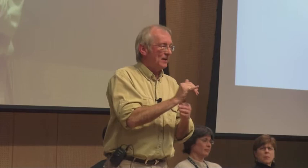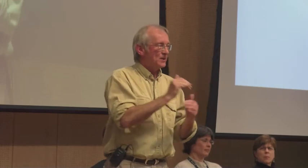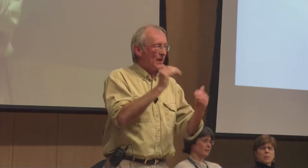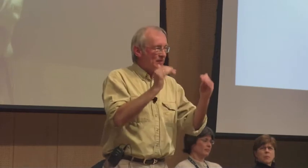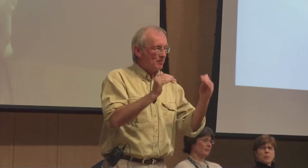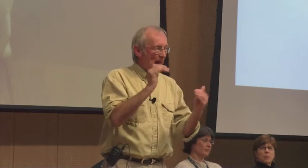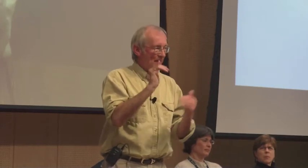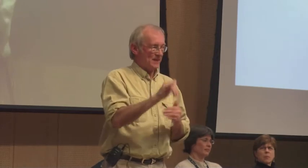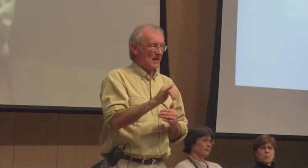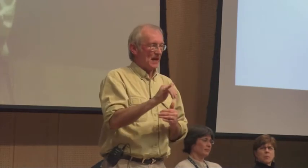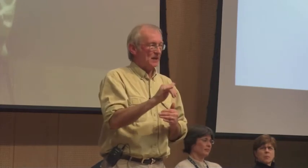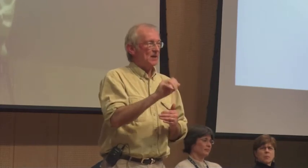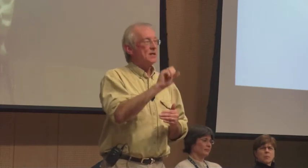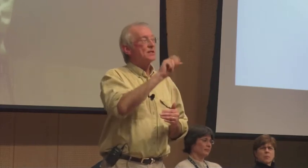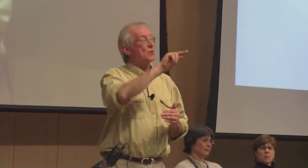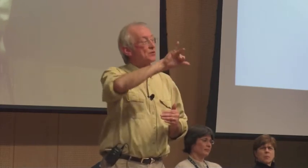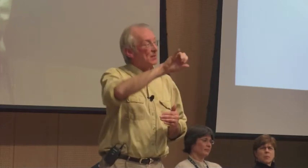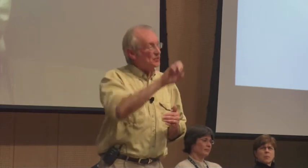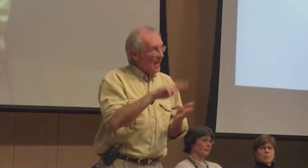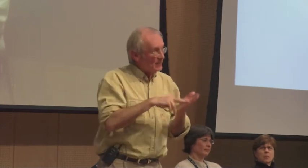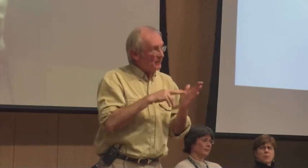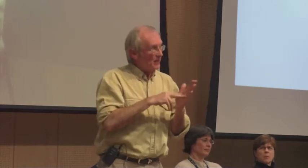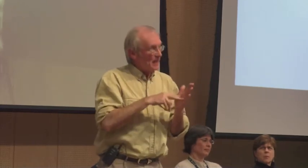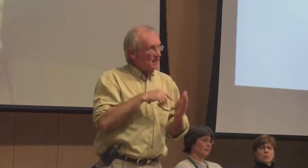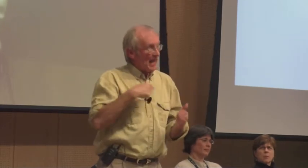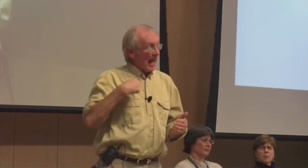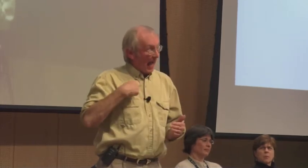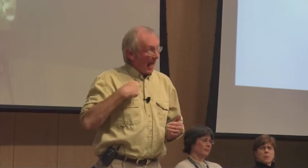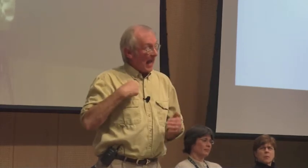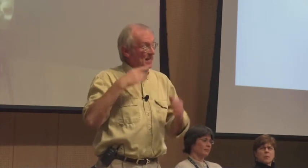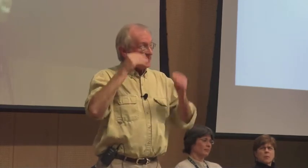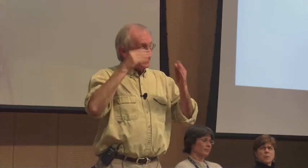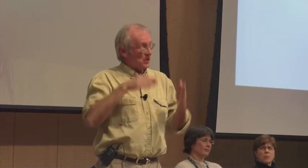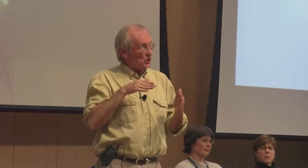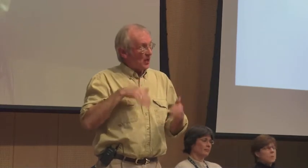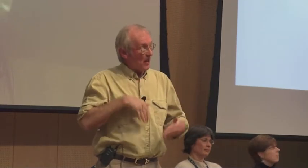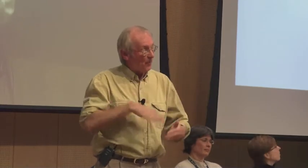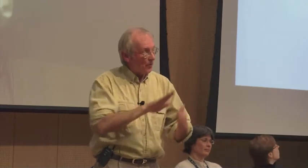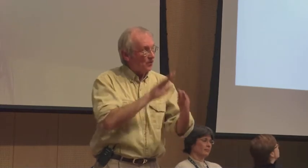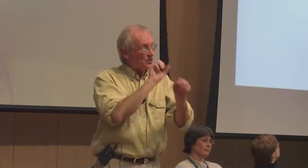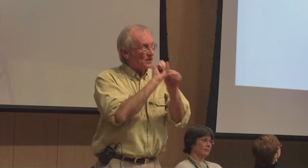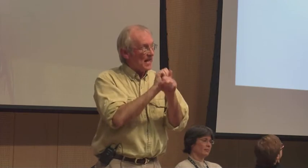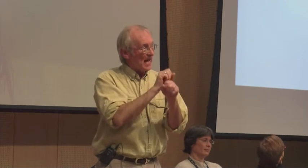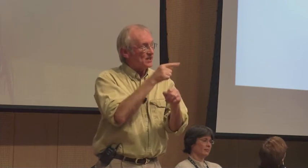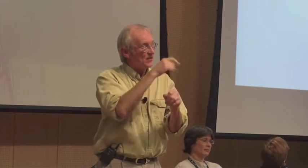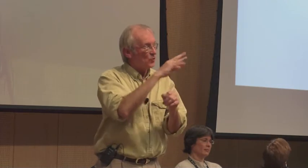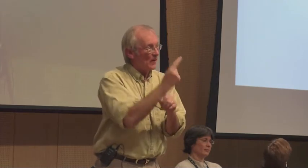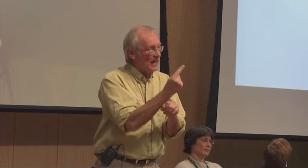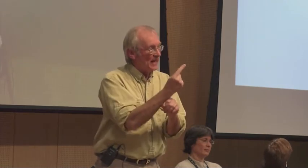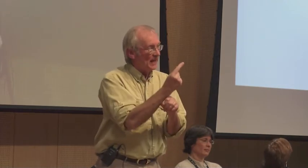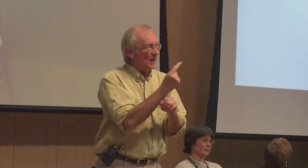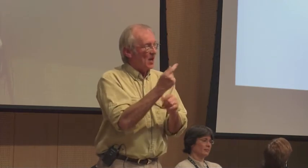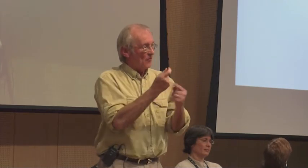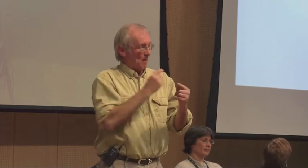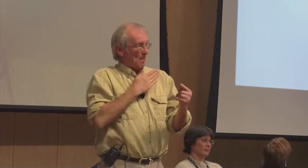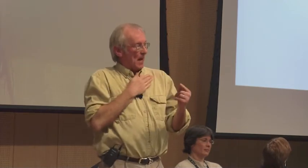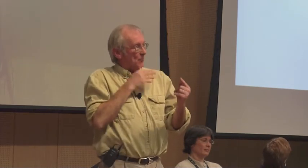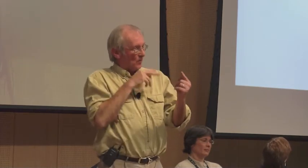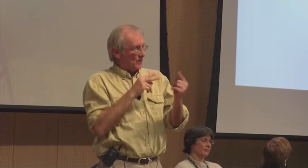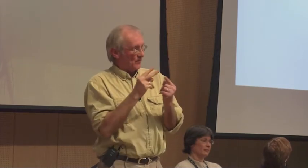You have to balance that. So subjective means I, as the teacher, approach the task of grading from my point of